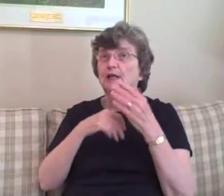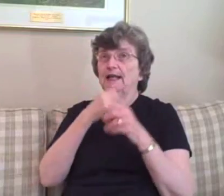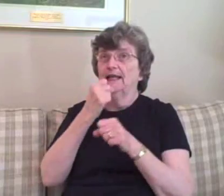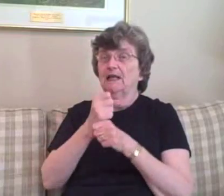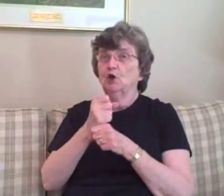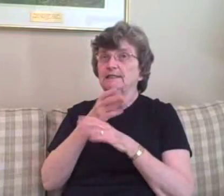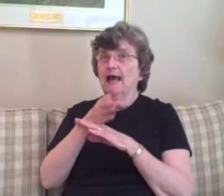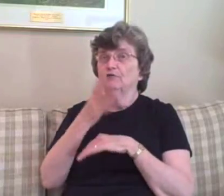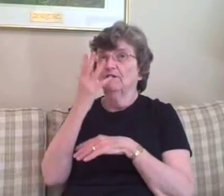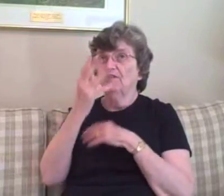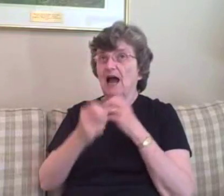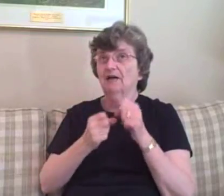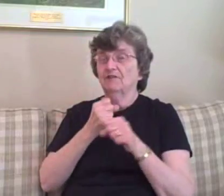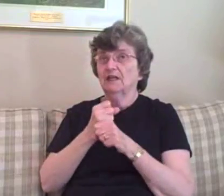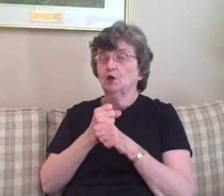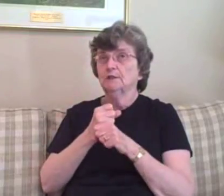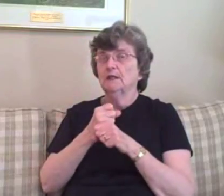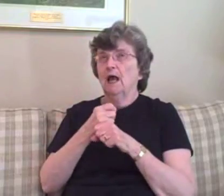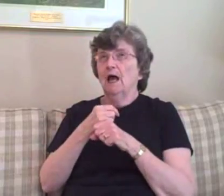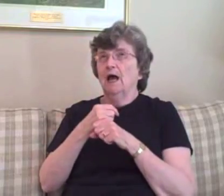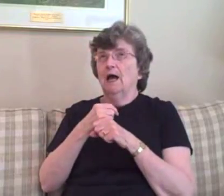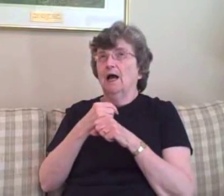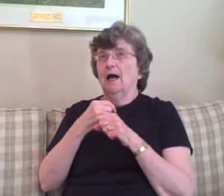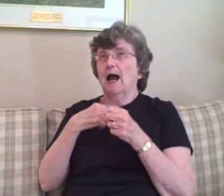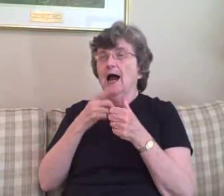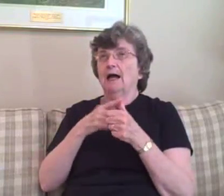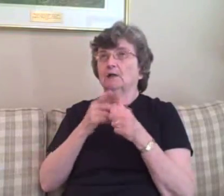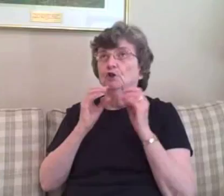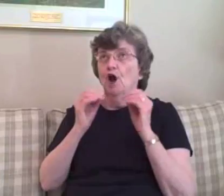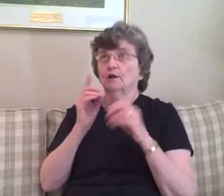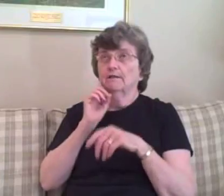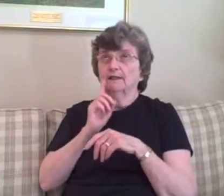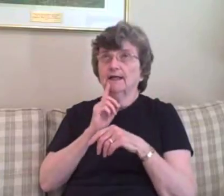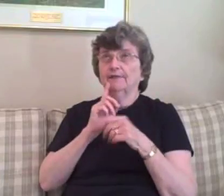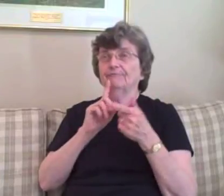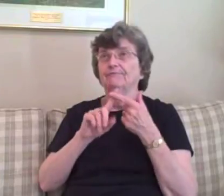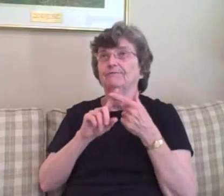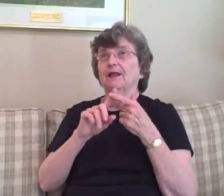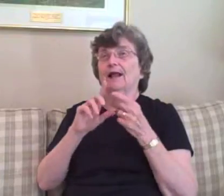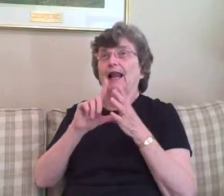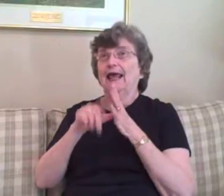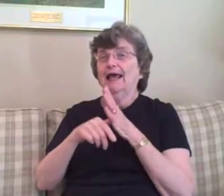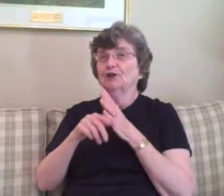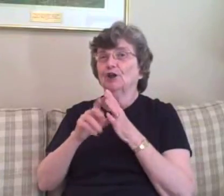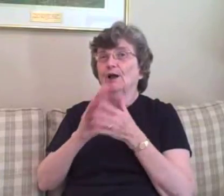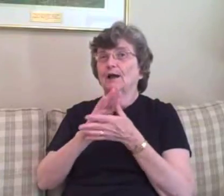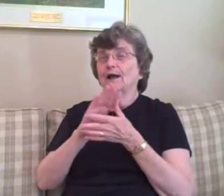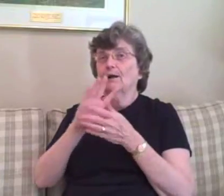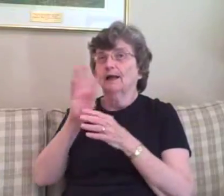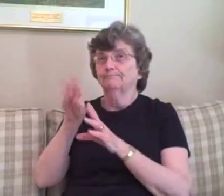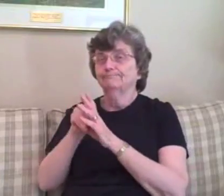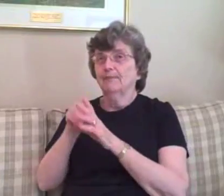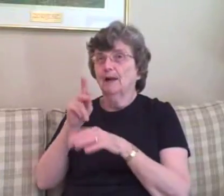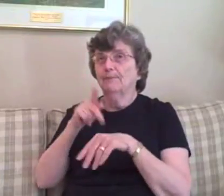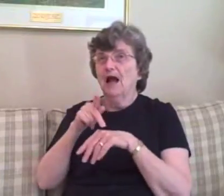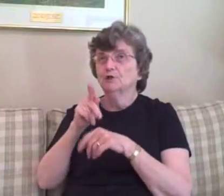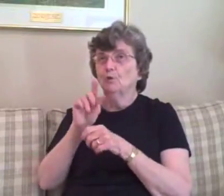Since I left my formation years of 5 years, I then taught the deaf, later got involved